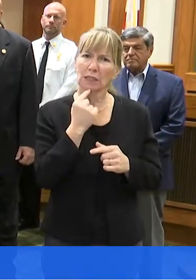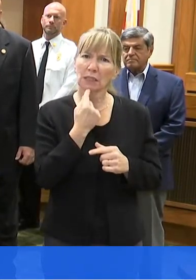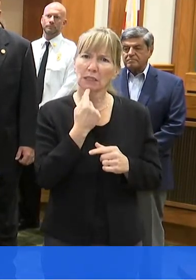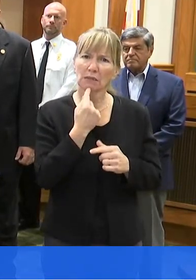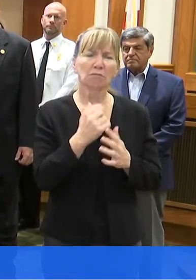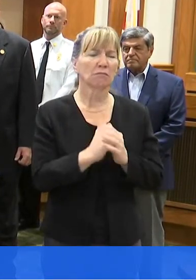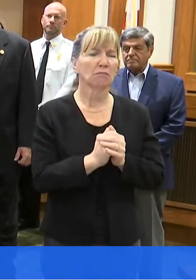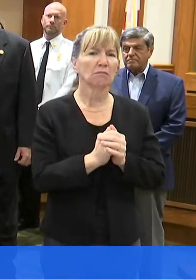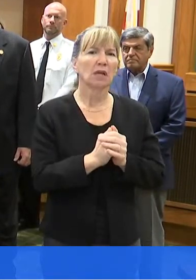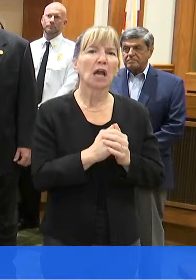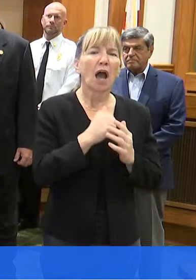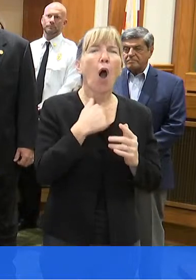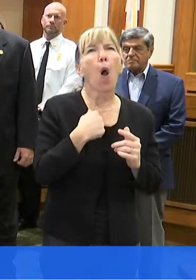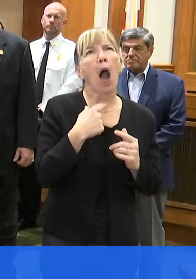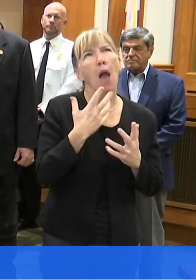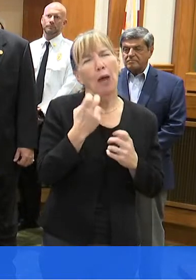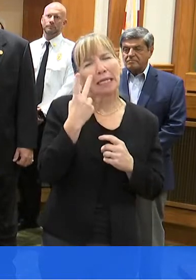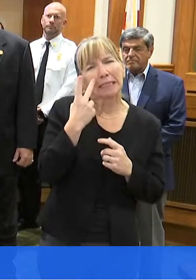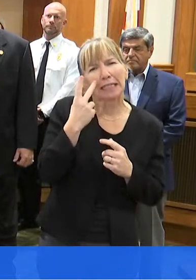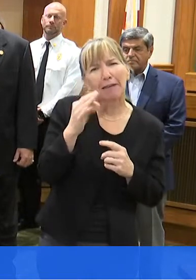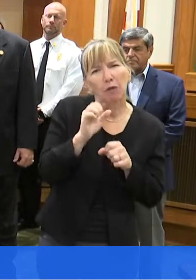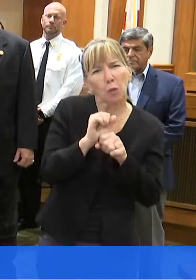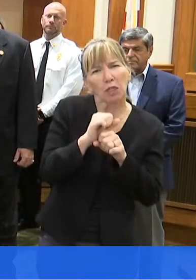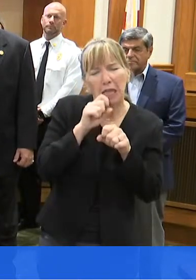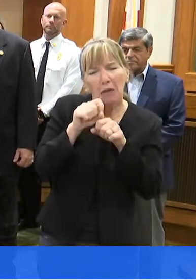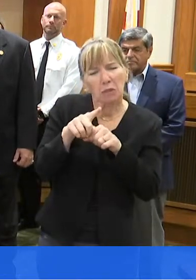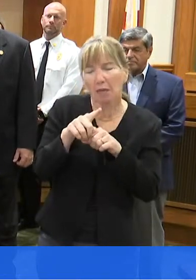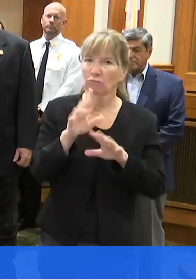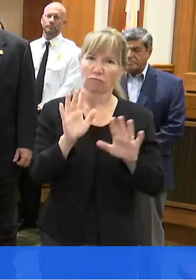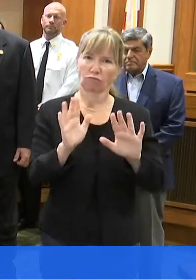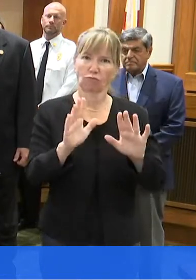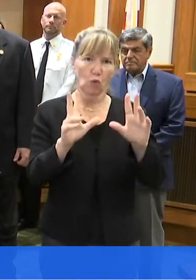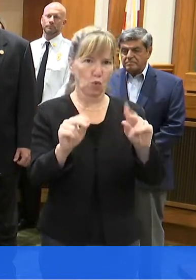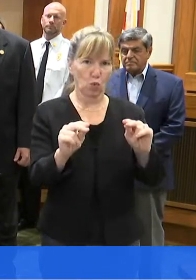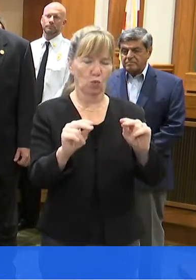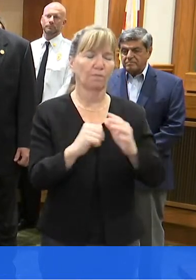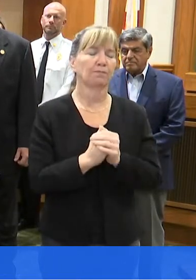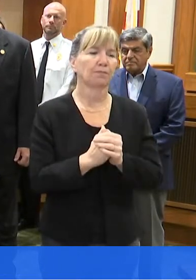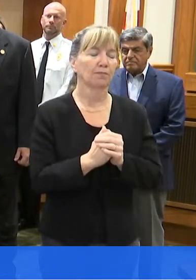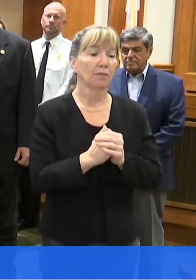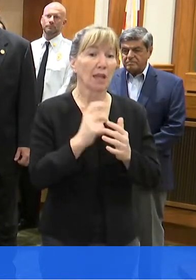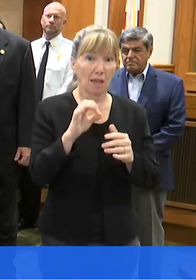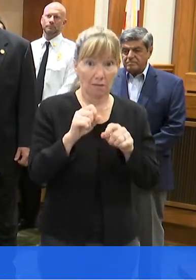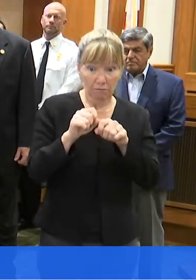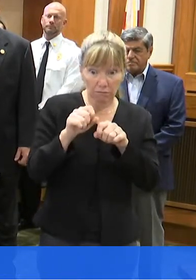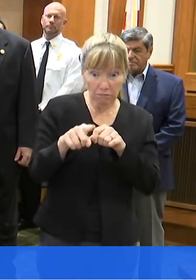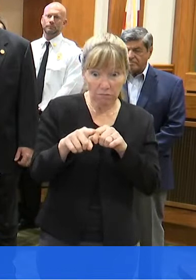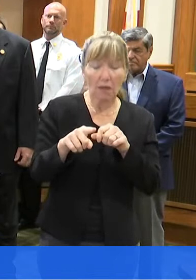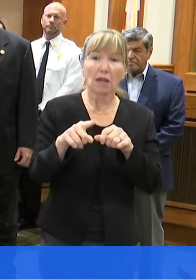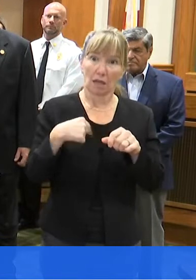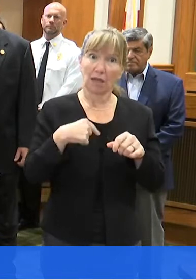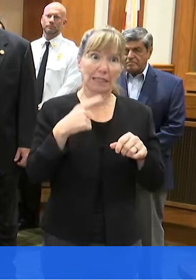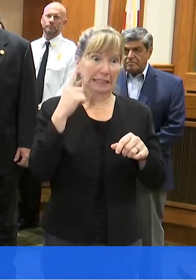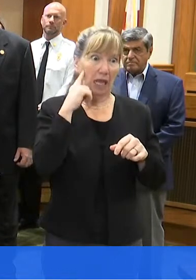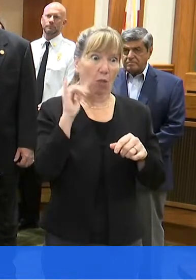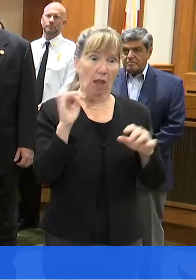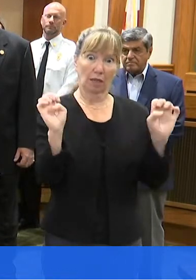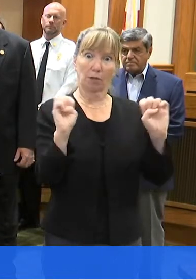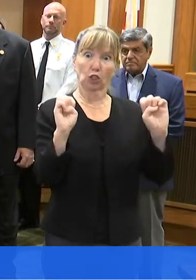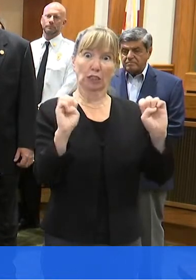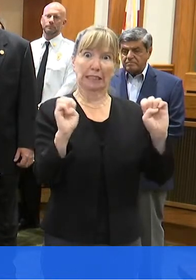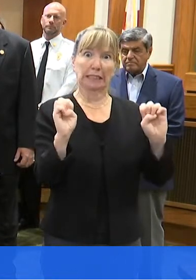is no need to test the system to see if it works. Every text will be responded to as if it was a voice call